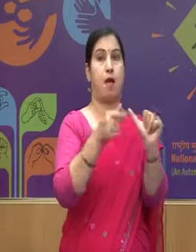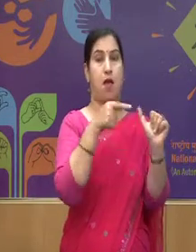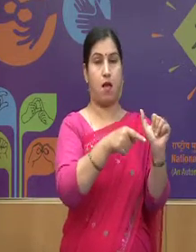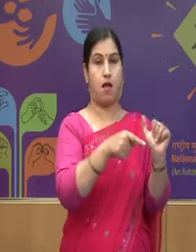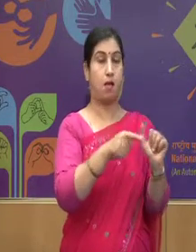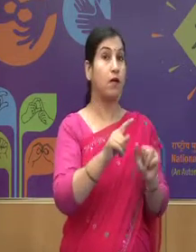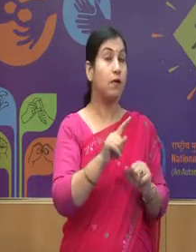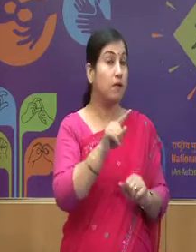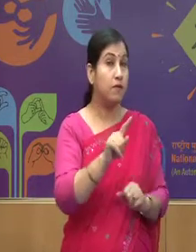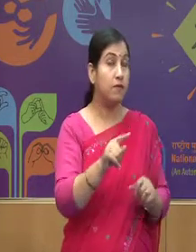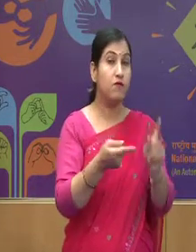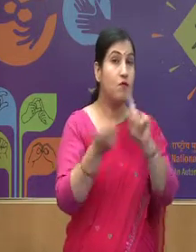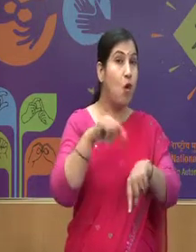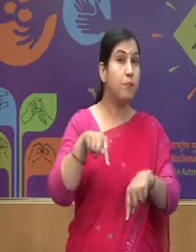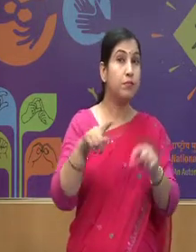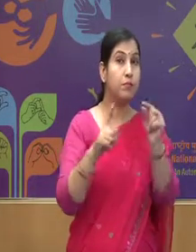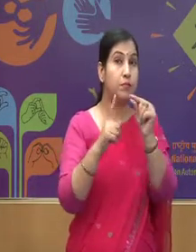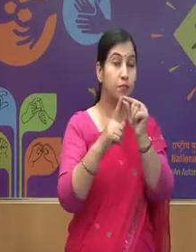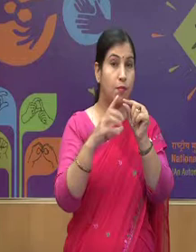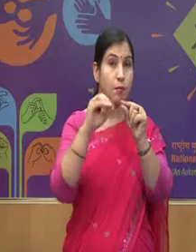He was a Portuguese explorer